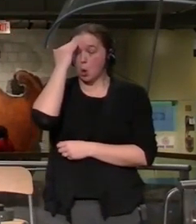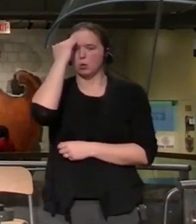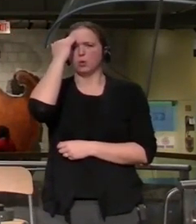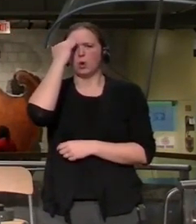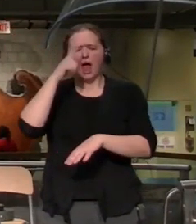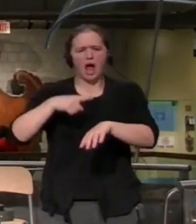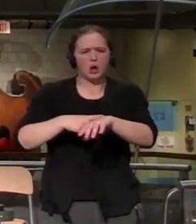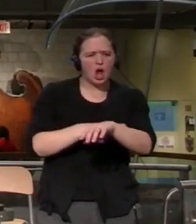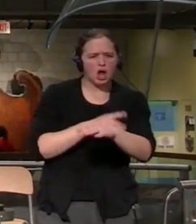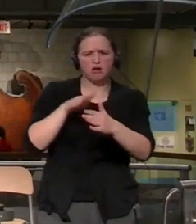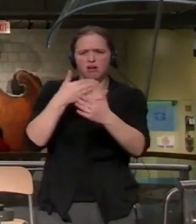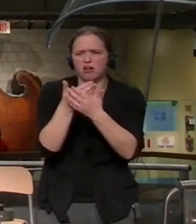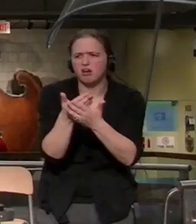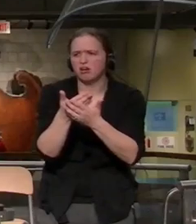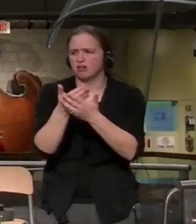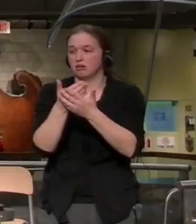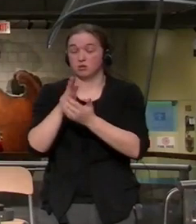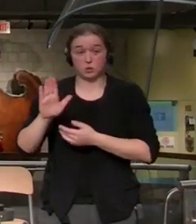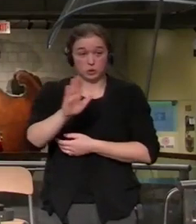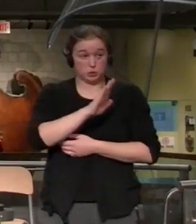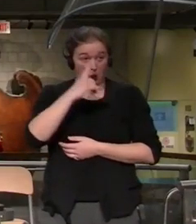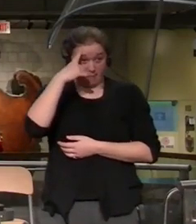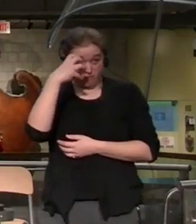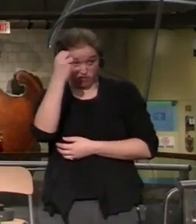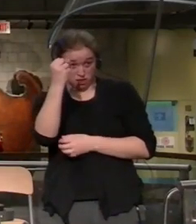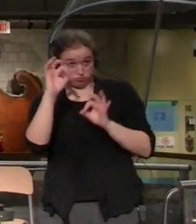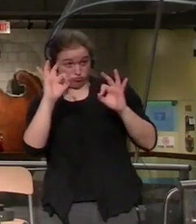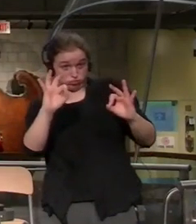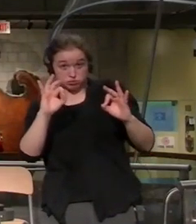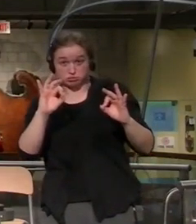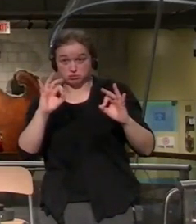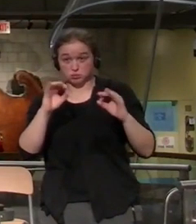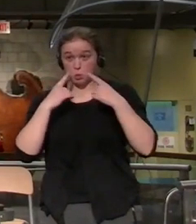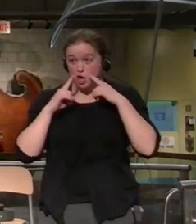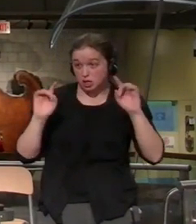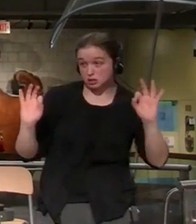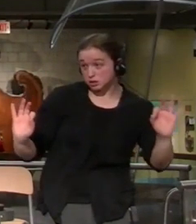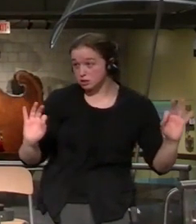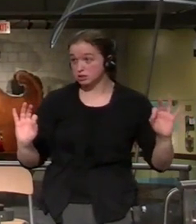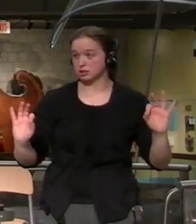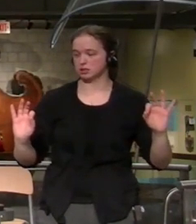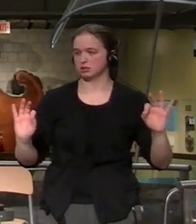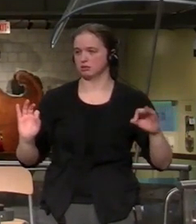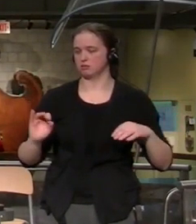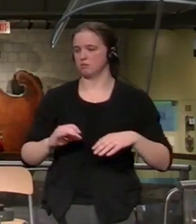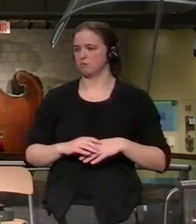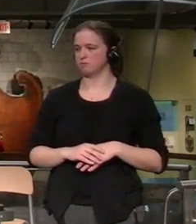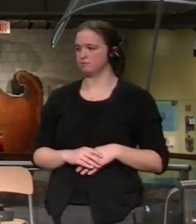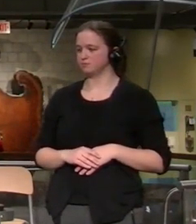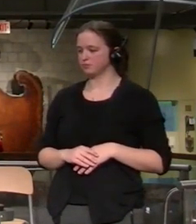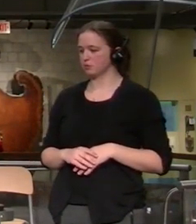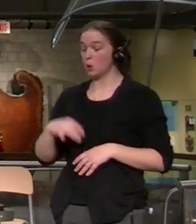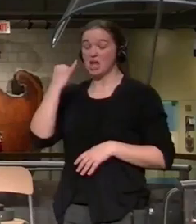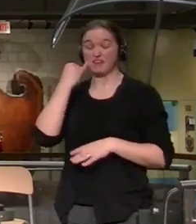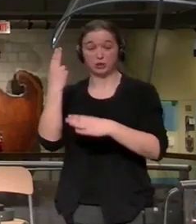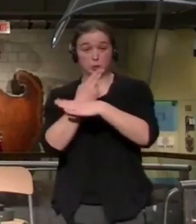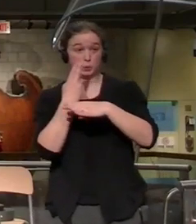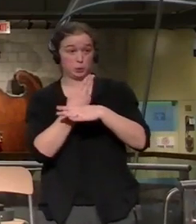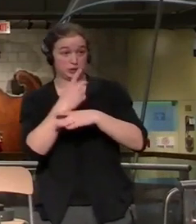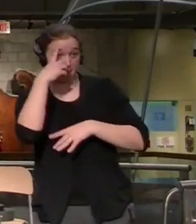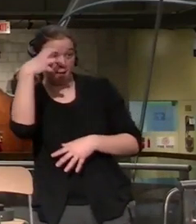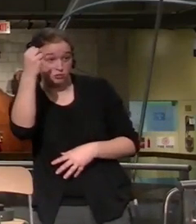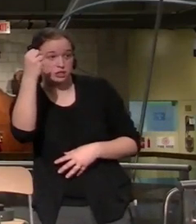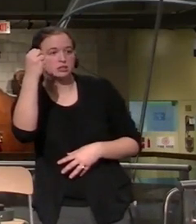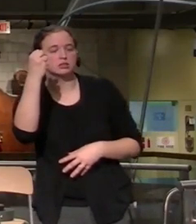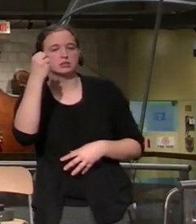memory? If you actually have a window into the brain, a lot of the brain lights up. So when you're activating your memory, it's